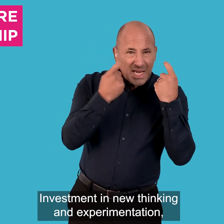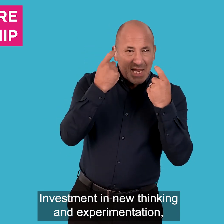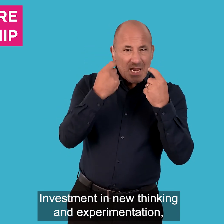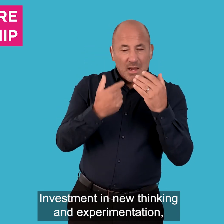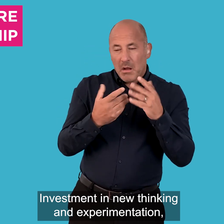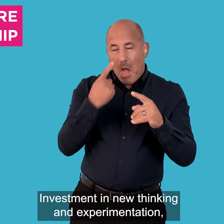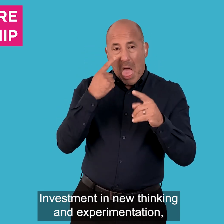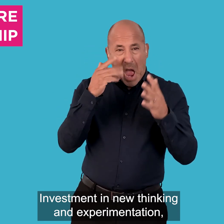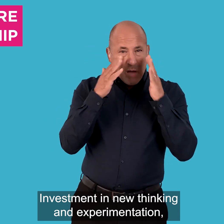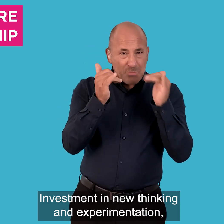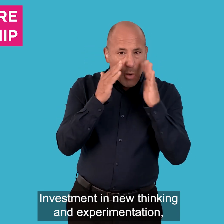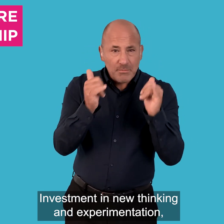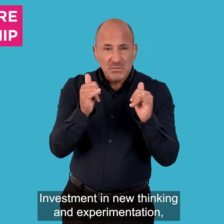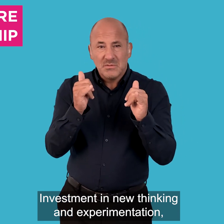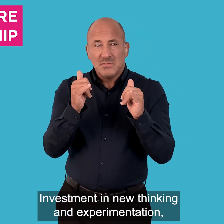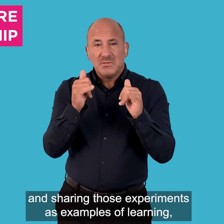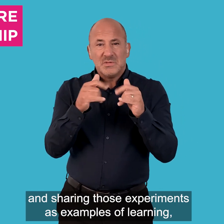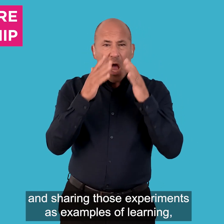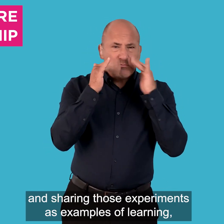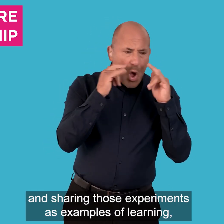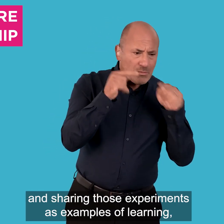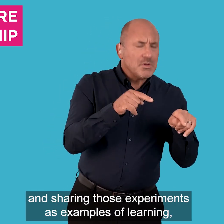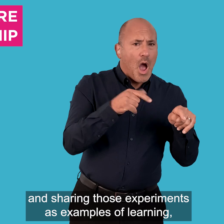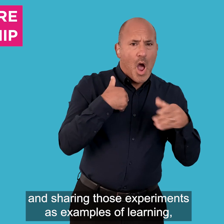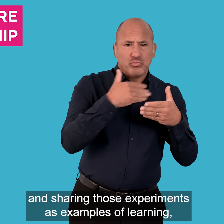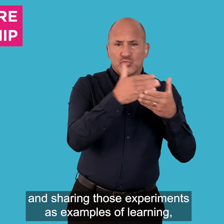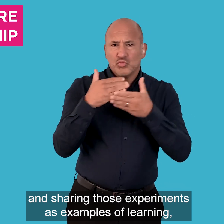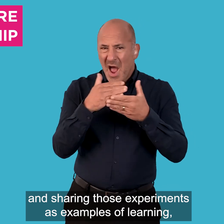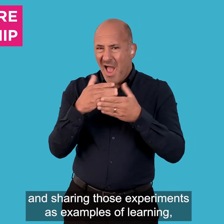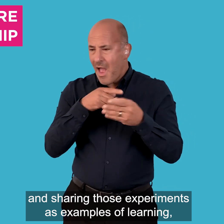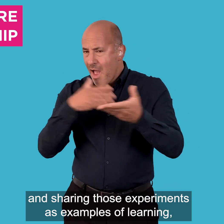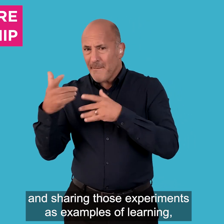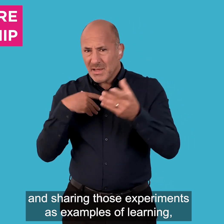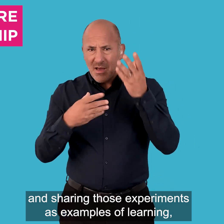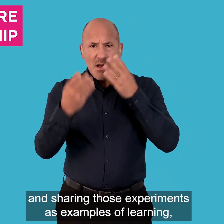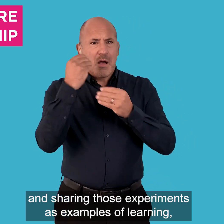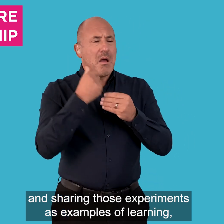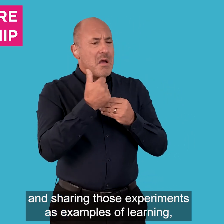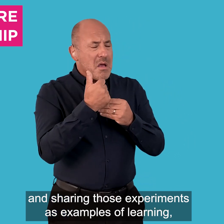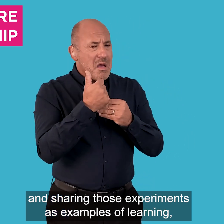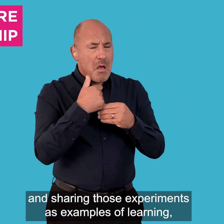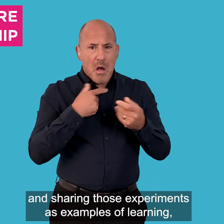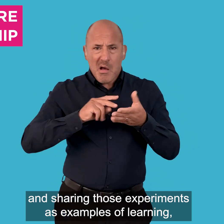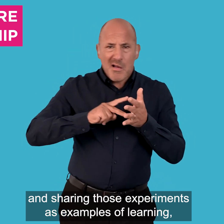Investment in new thinking and experimentation, and sharing those experiments as examples of learning,